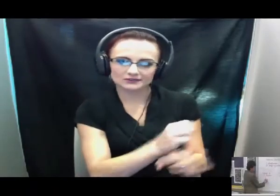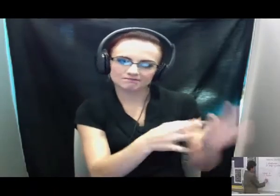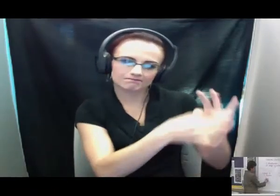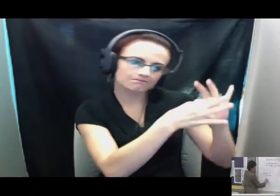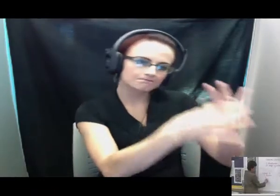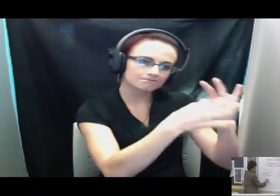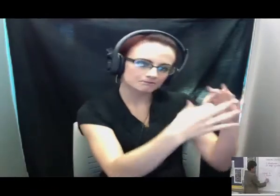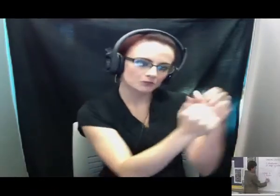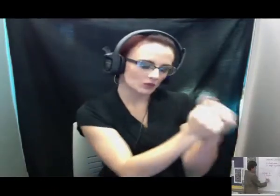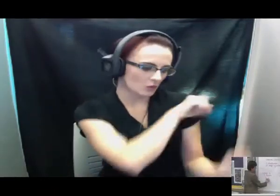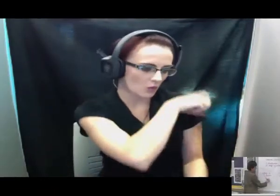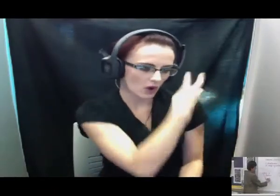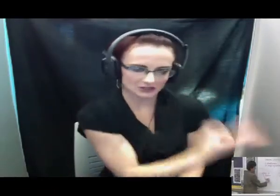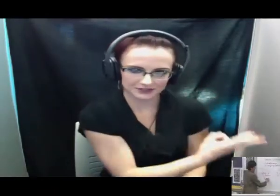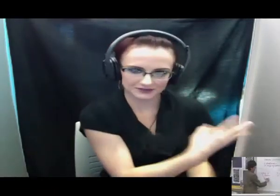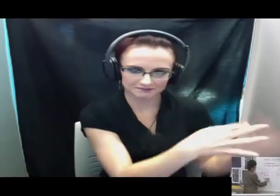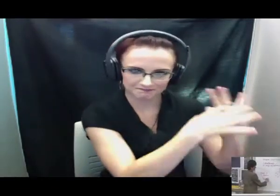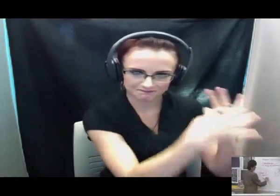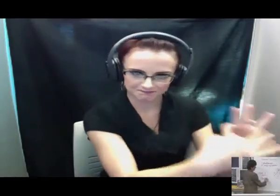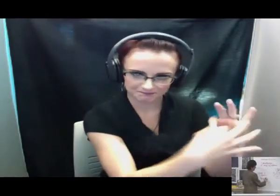sent Henry Knox